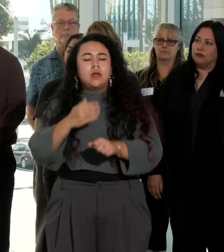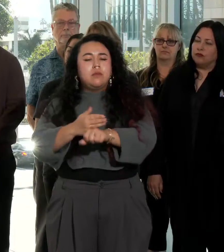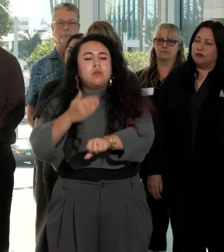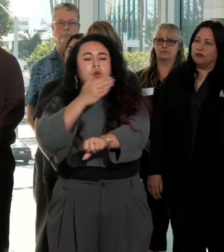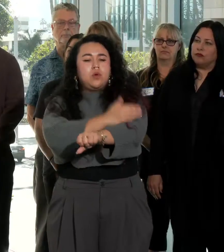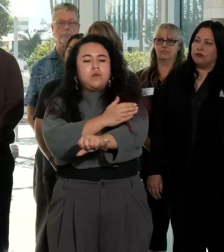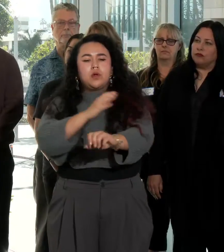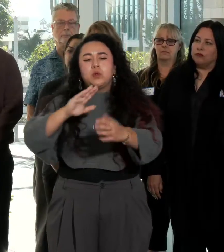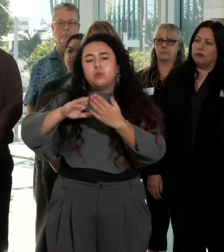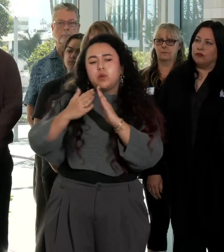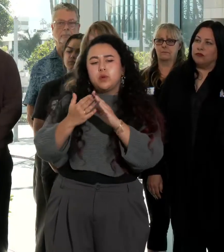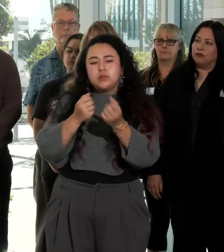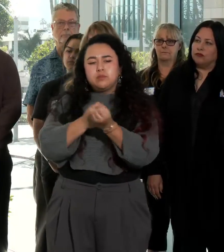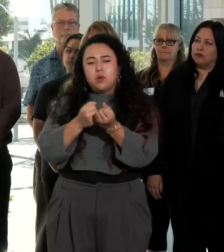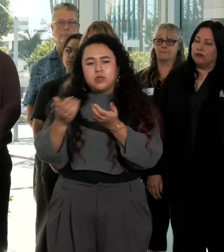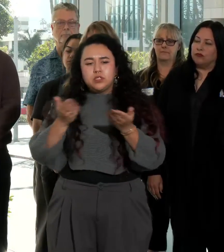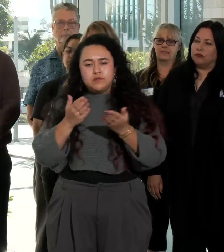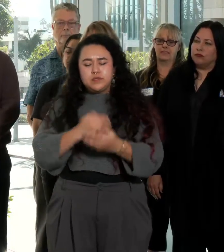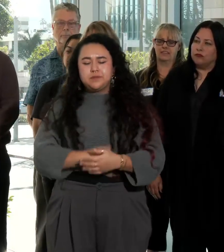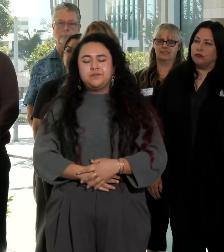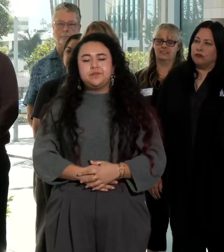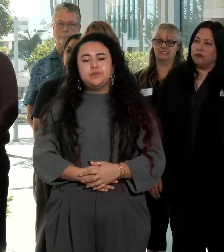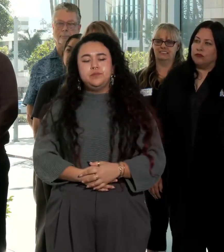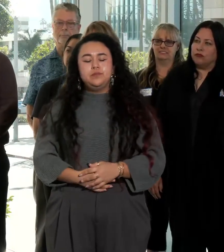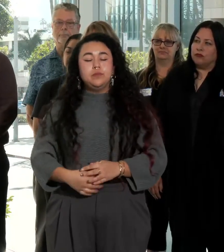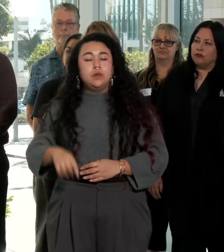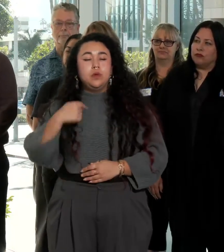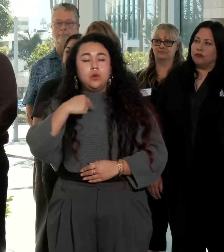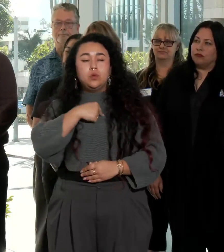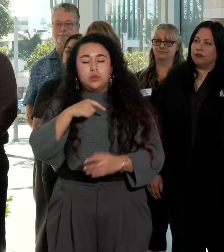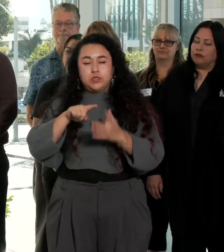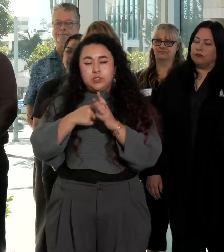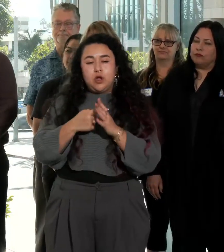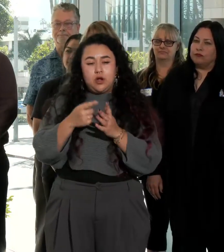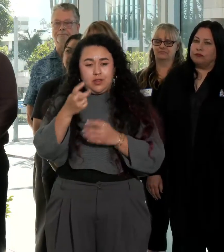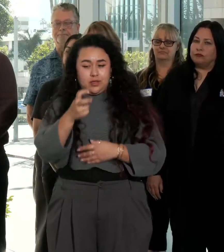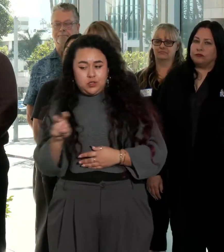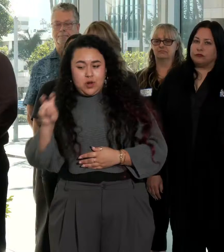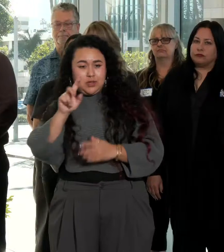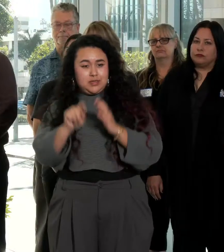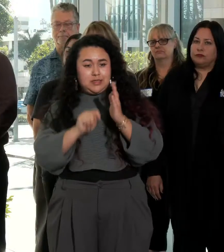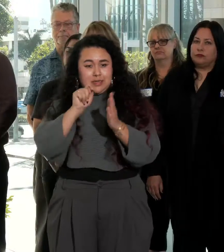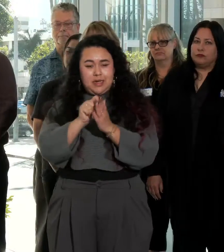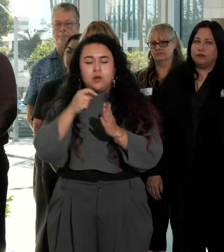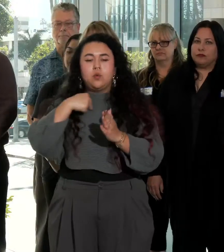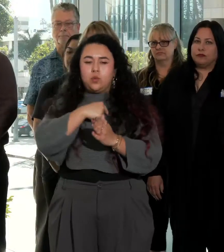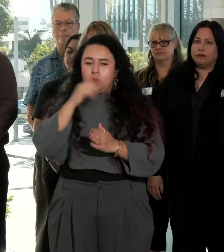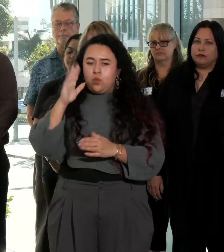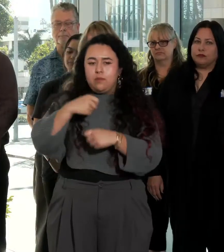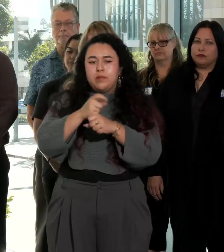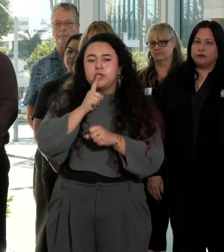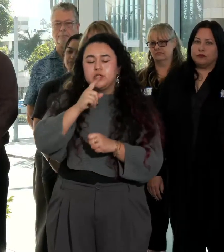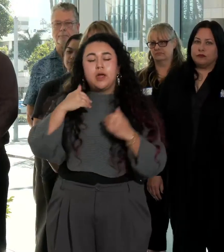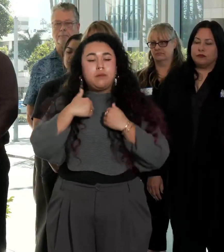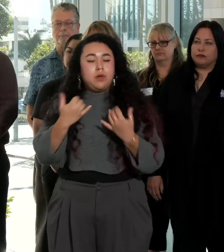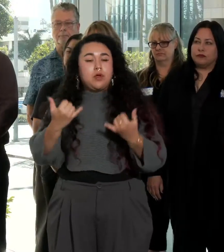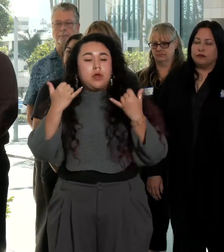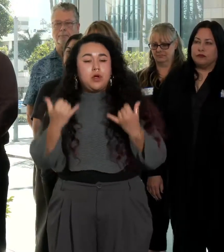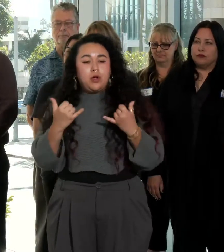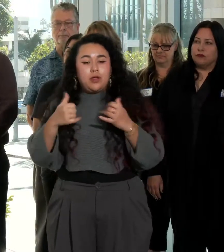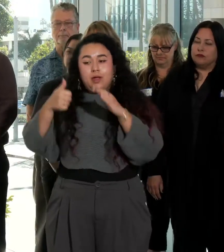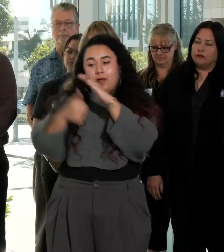improved community support services. As we enter this transition, we will ensure that the animals currently